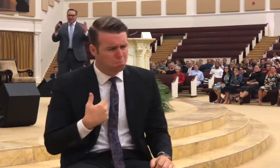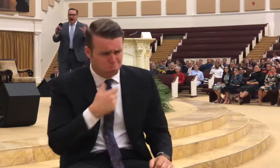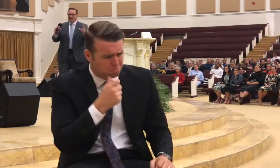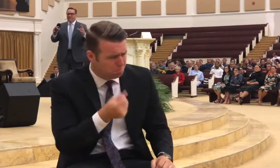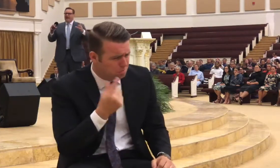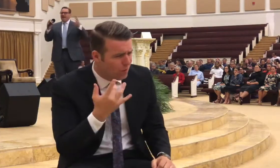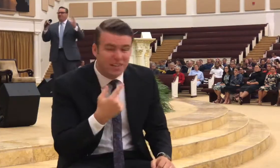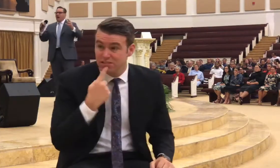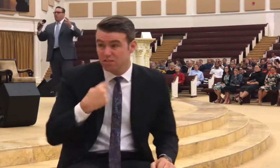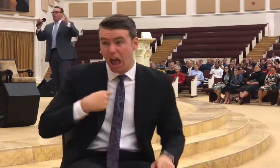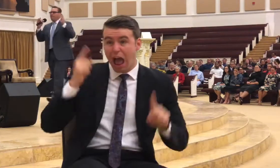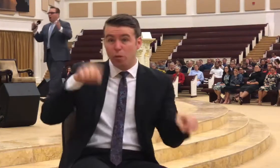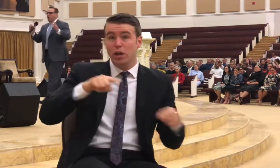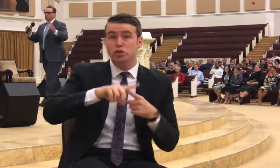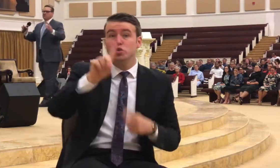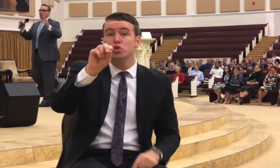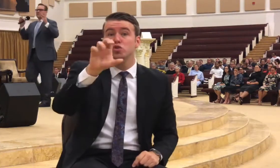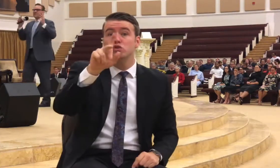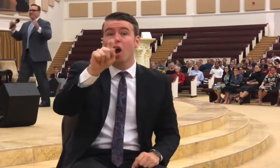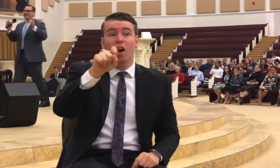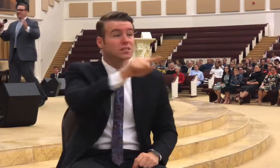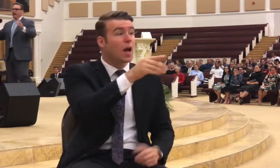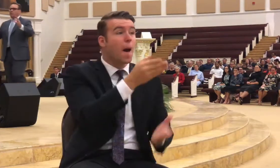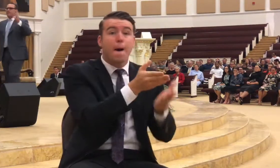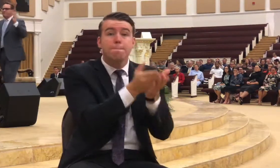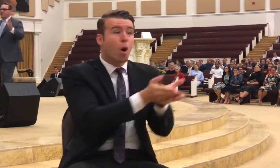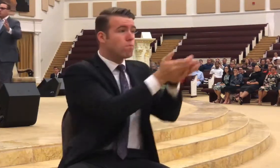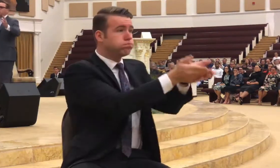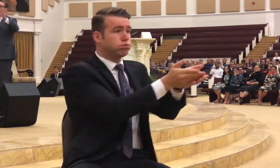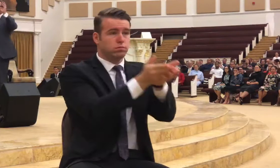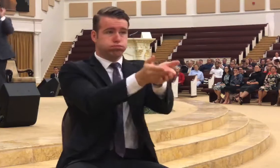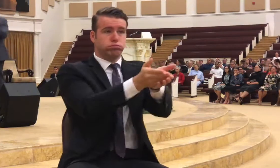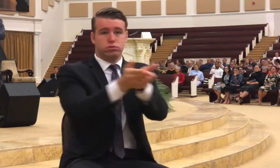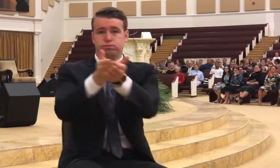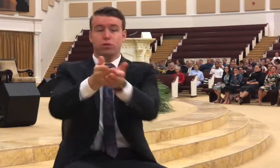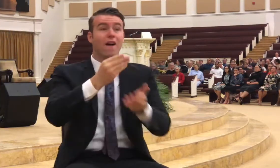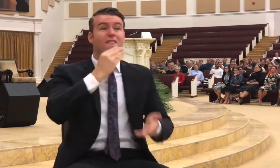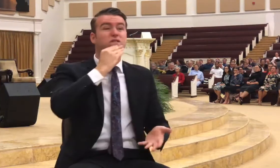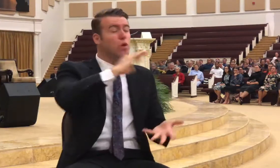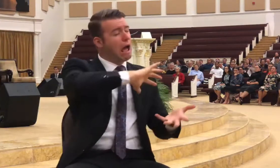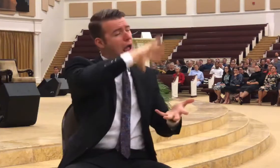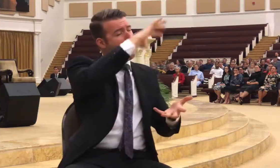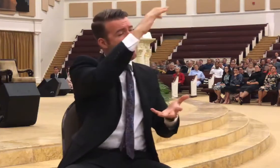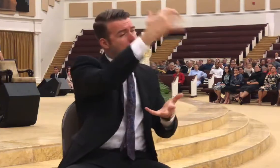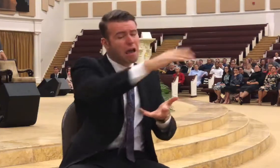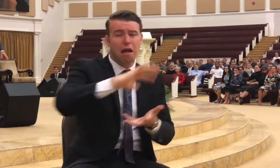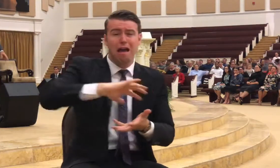to the docks and there were boats that were sitting there with food that was rotting.